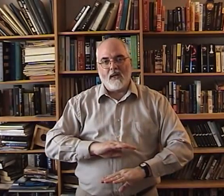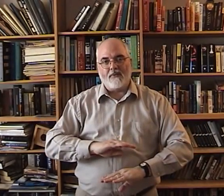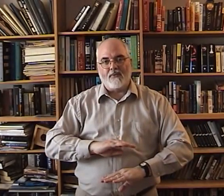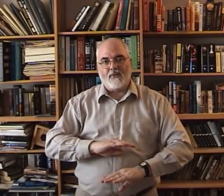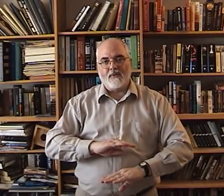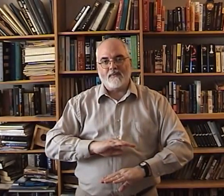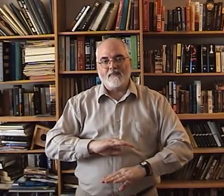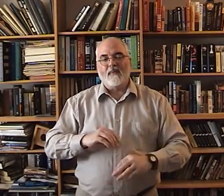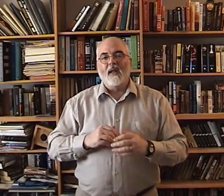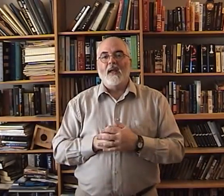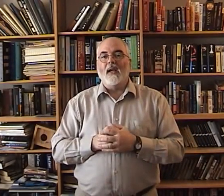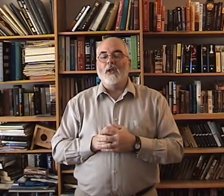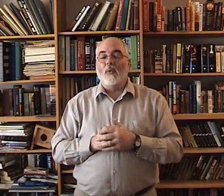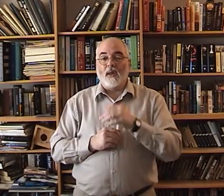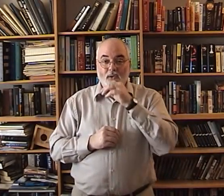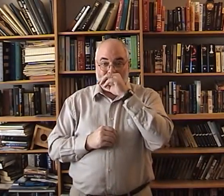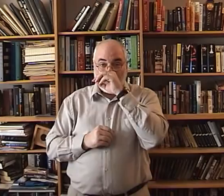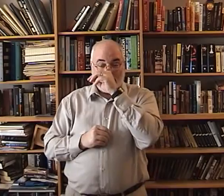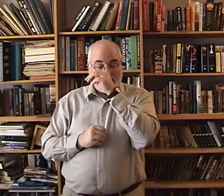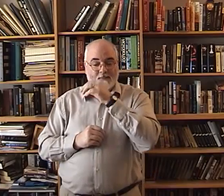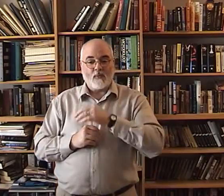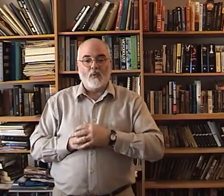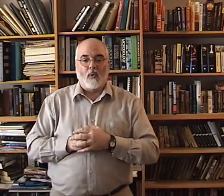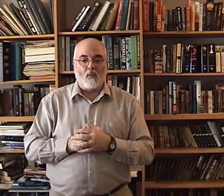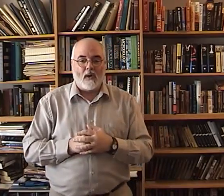relief. Either one of those signs would work well.